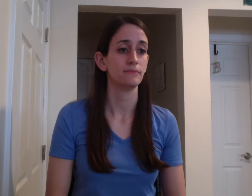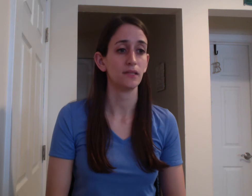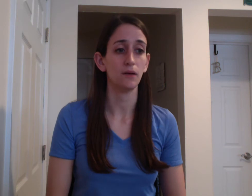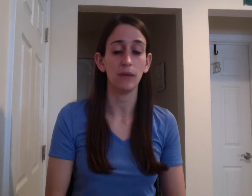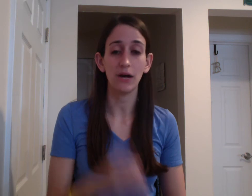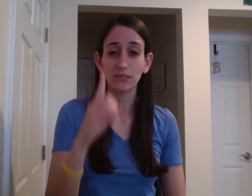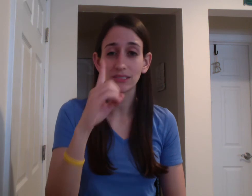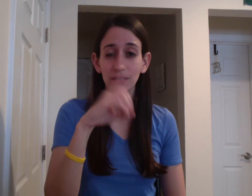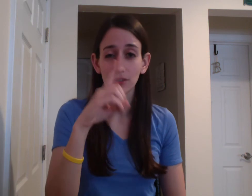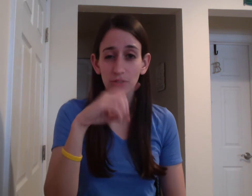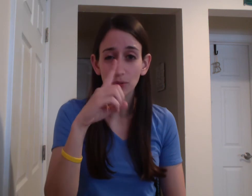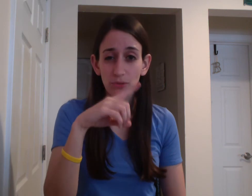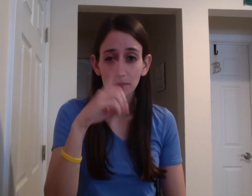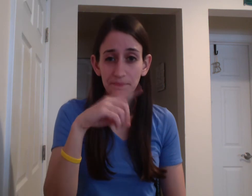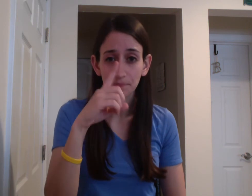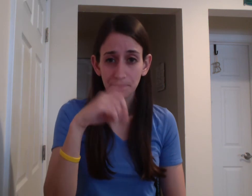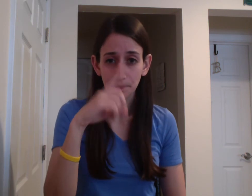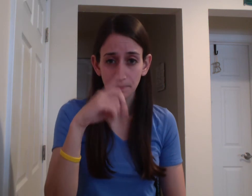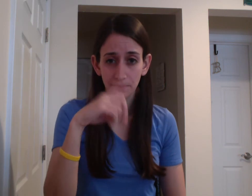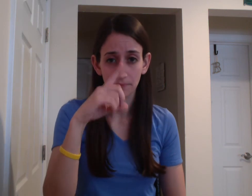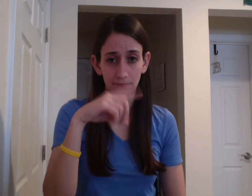A mouse is on your nose.